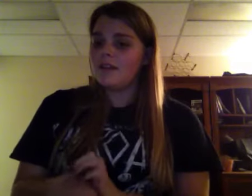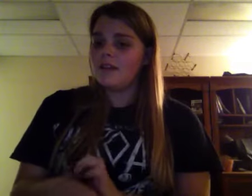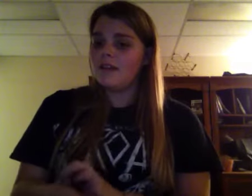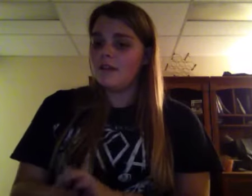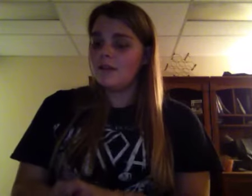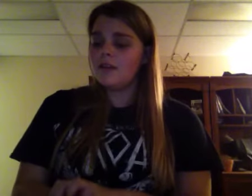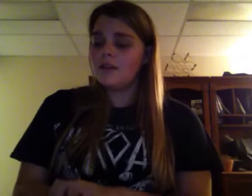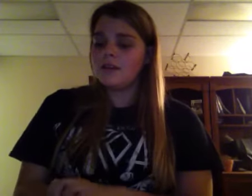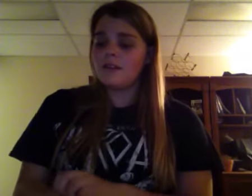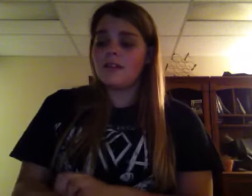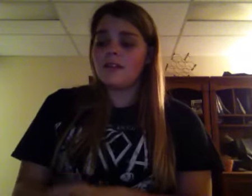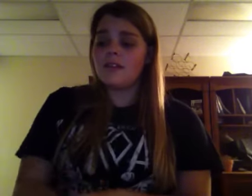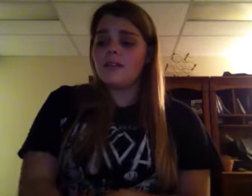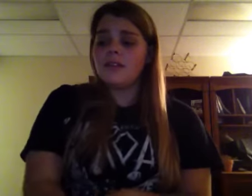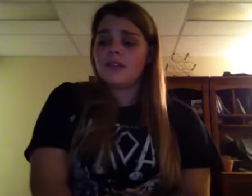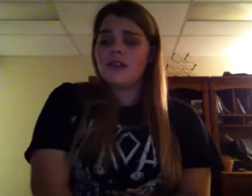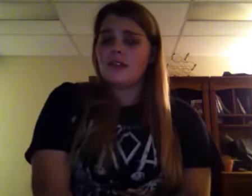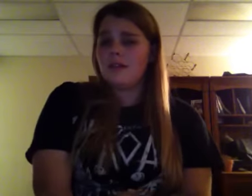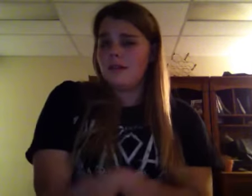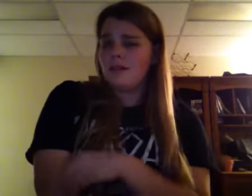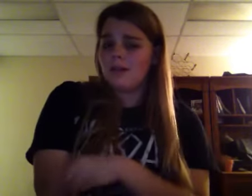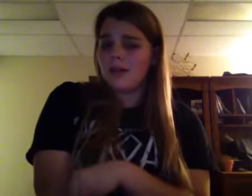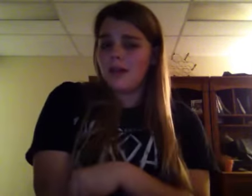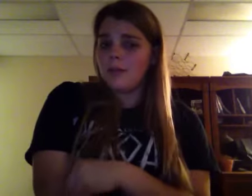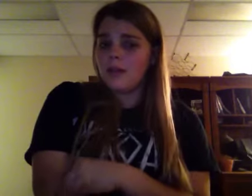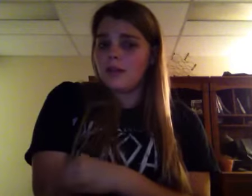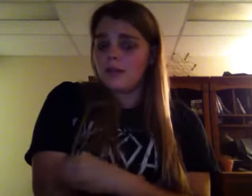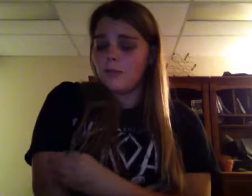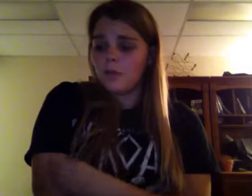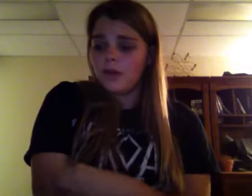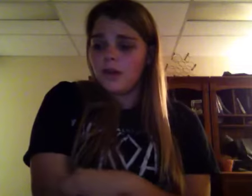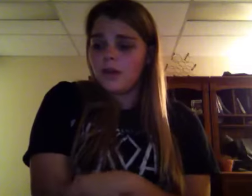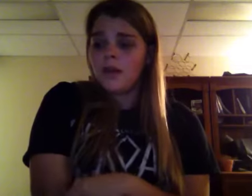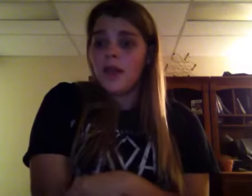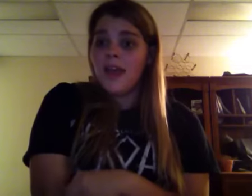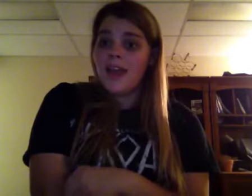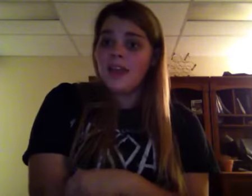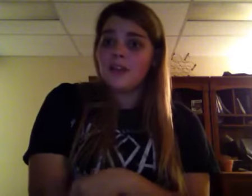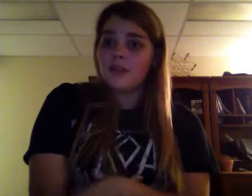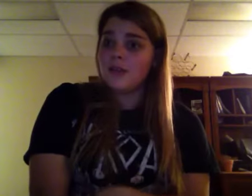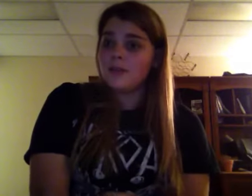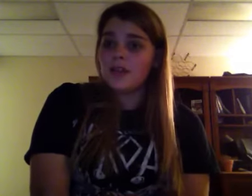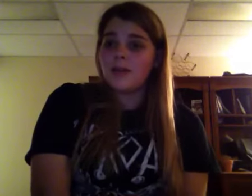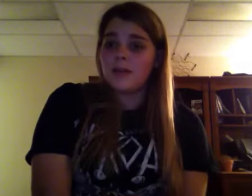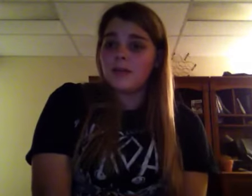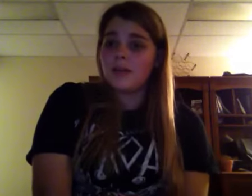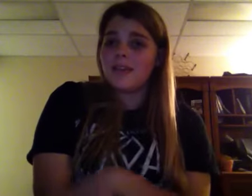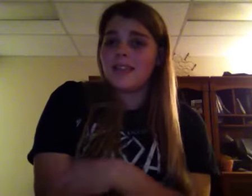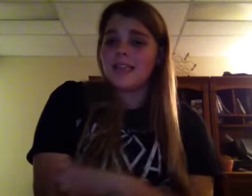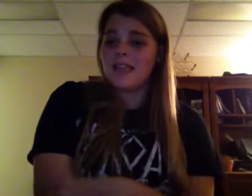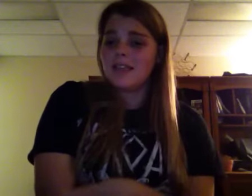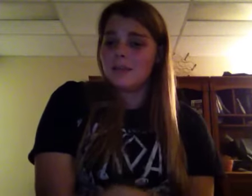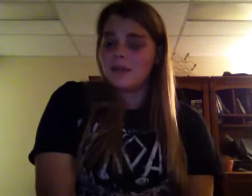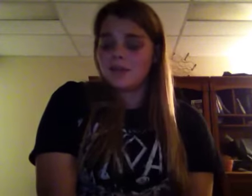sign language and it's like 6 a.m. that same morning, and you know that I'm talking about the present day that's about to come